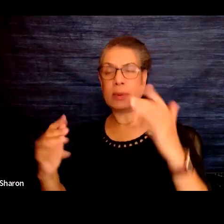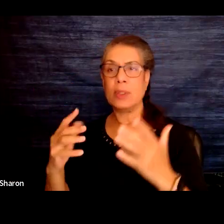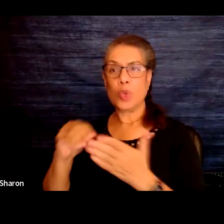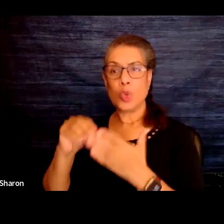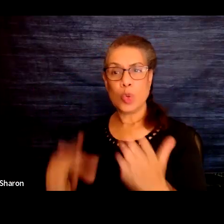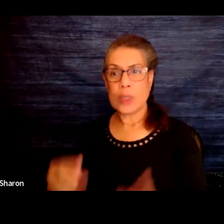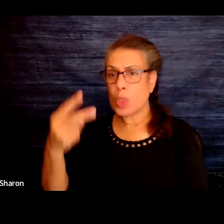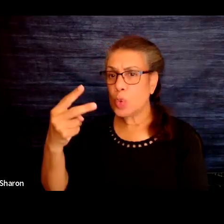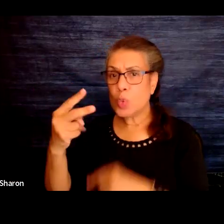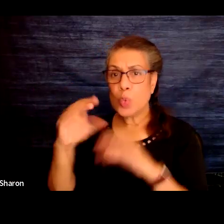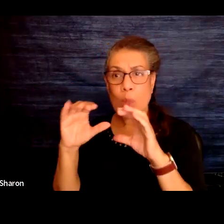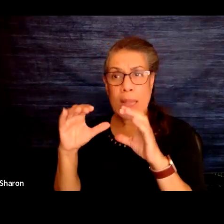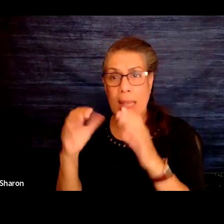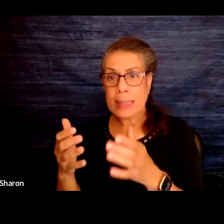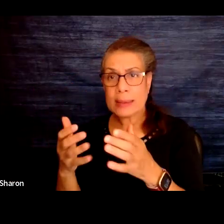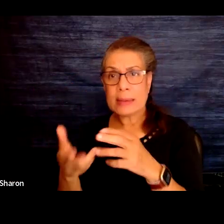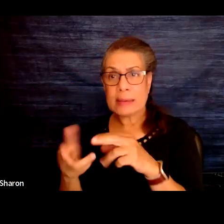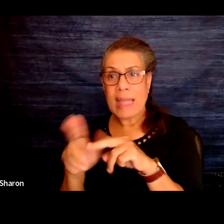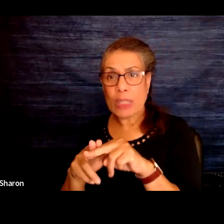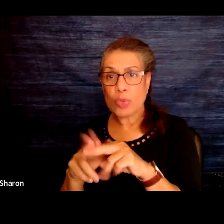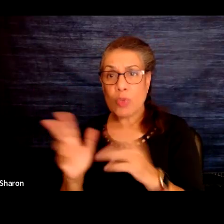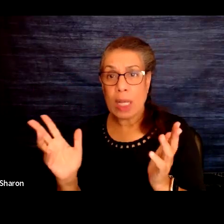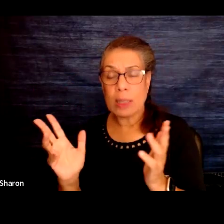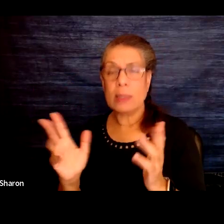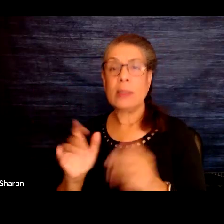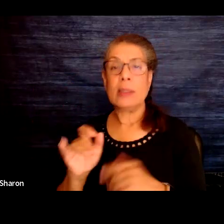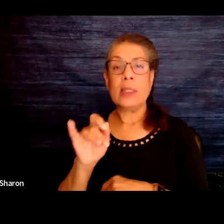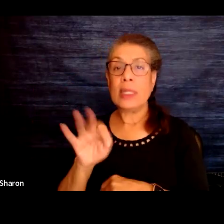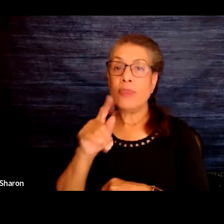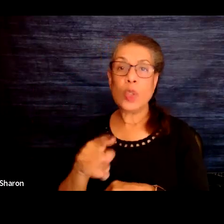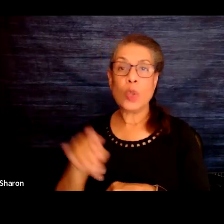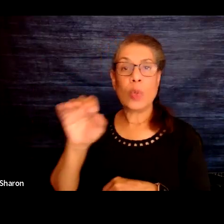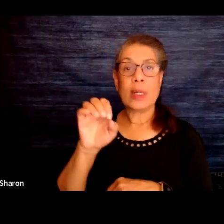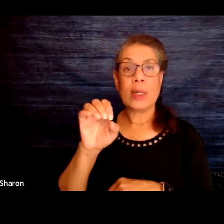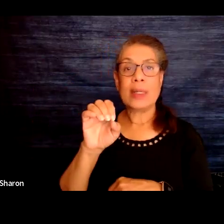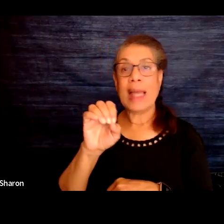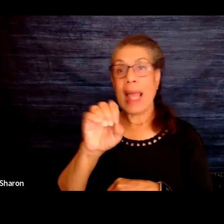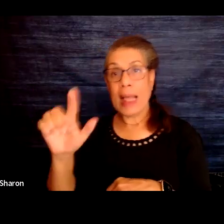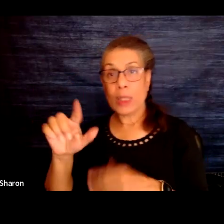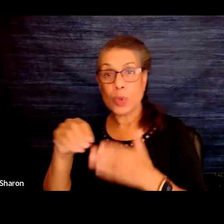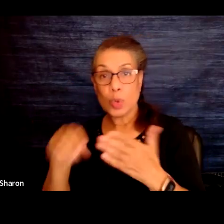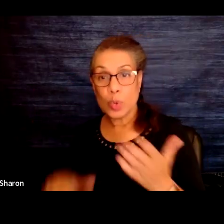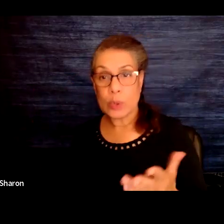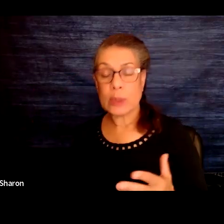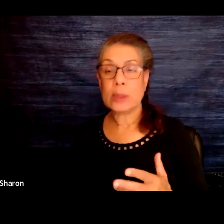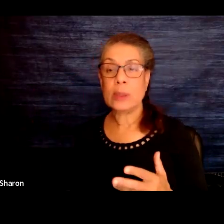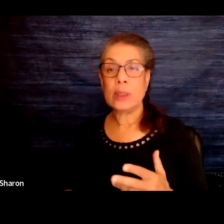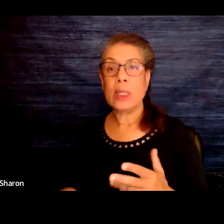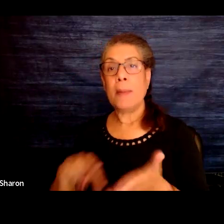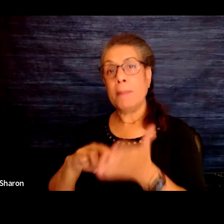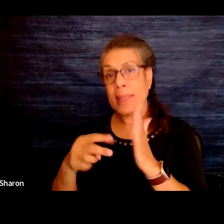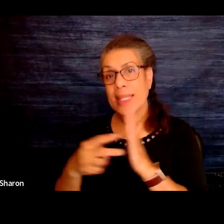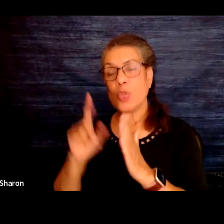That's only 2 classes of kind of extra. And if you are an English language learner, particularly ELD 1, you're going to have to take an